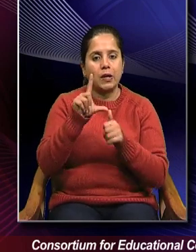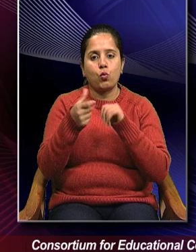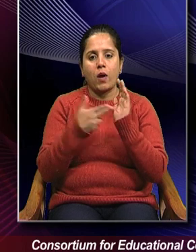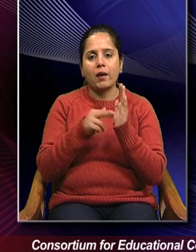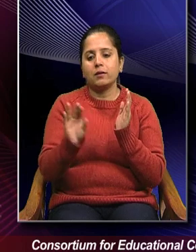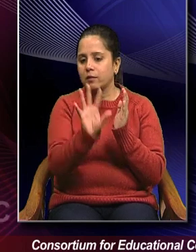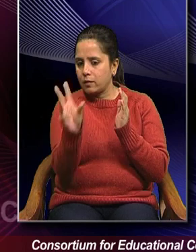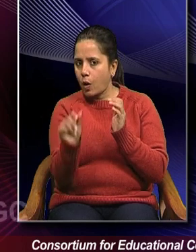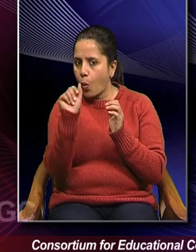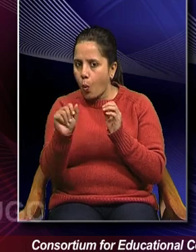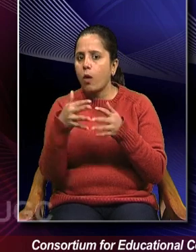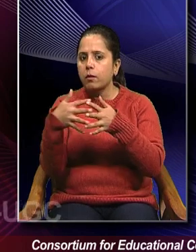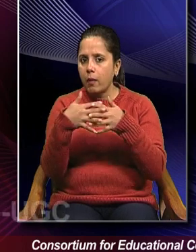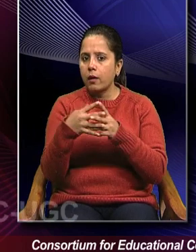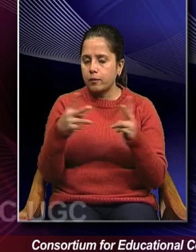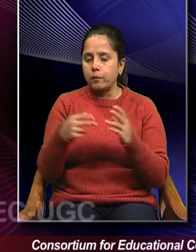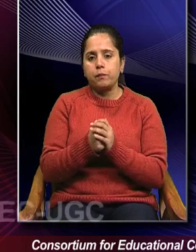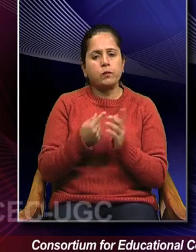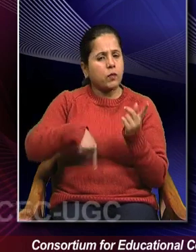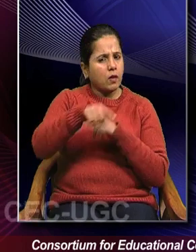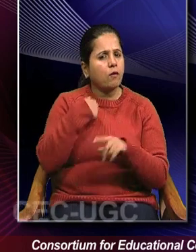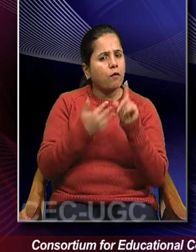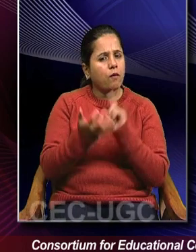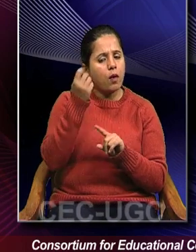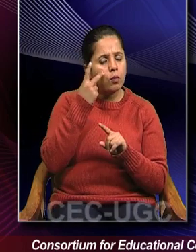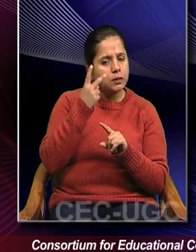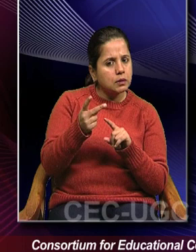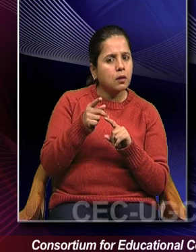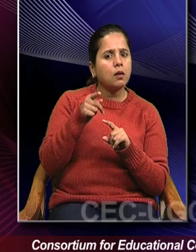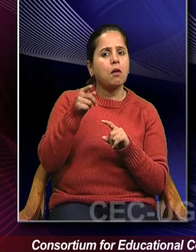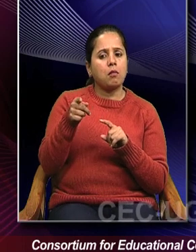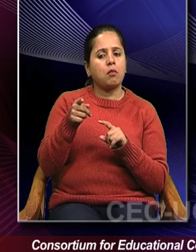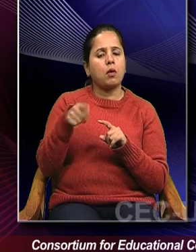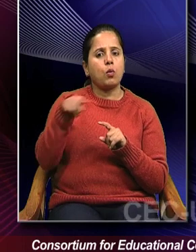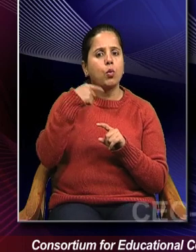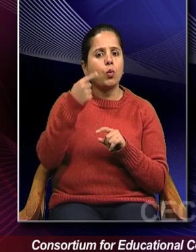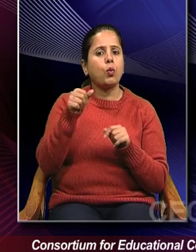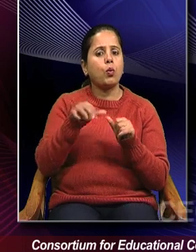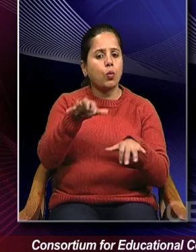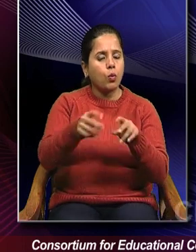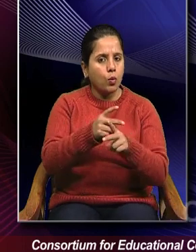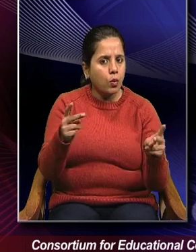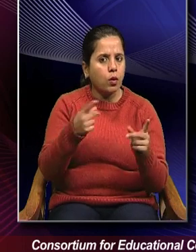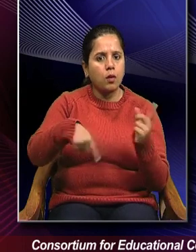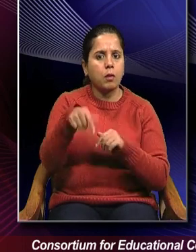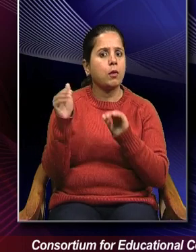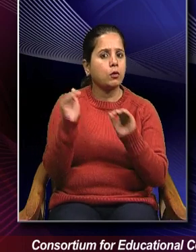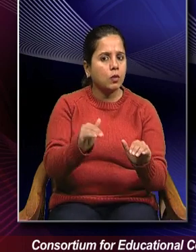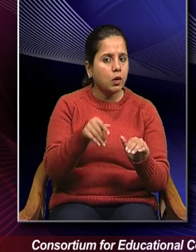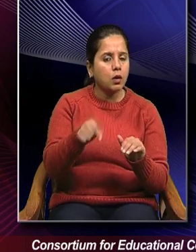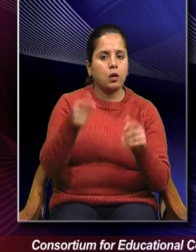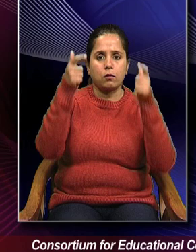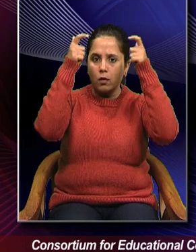well. And we find that these were undertaken by individual Frenchmen who were supported by